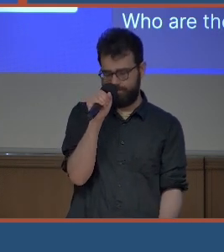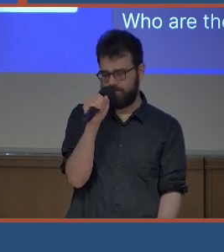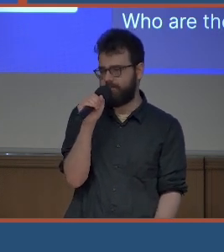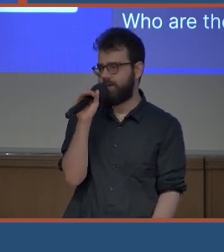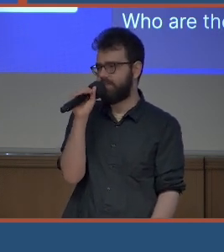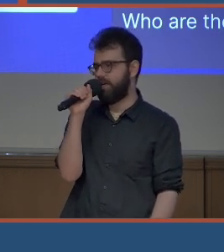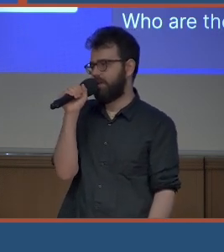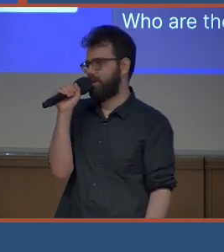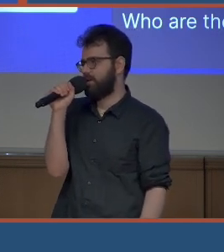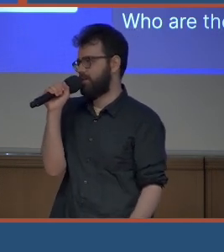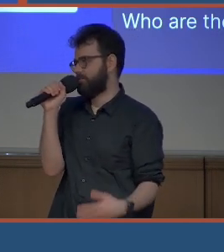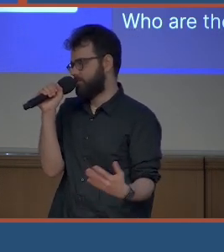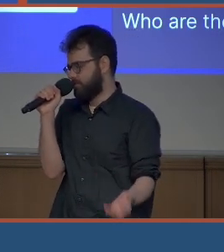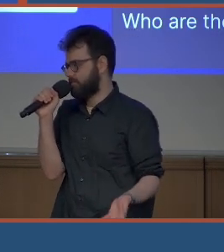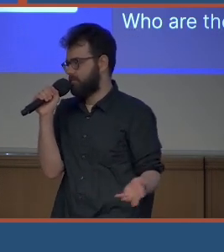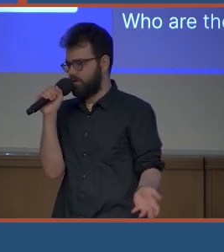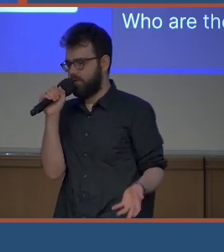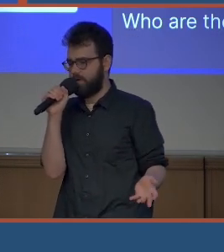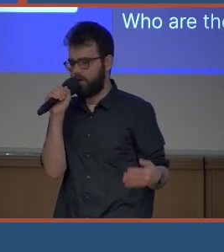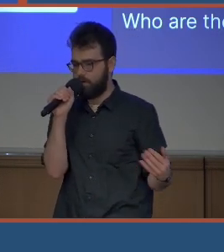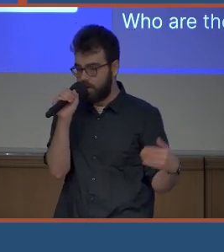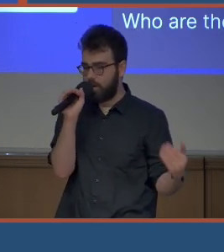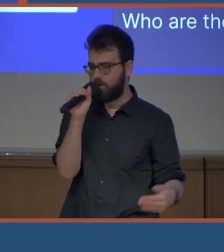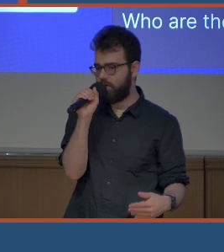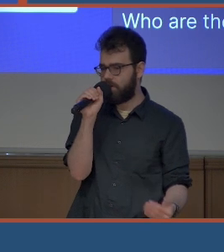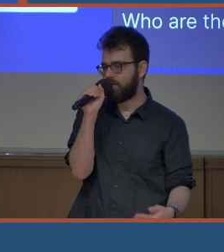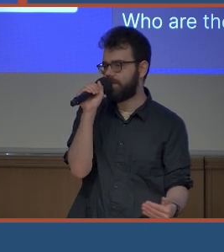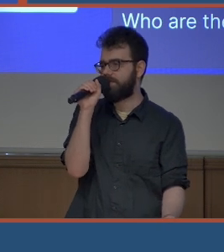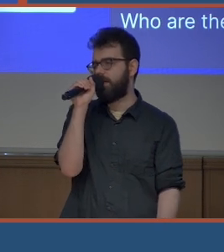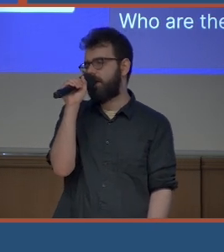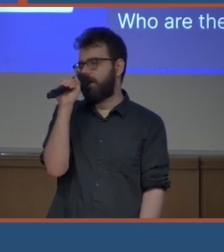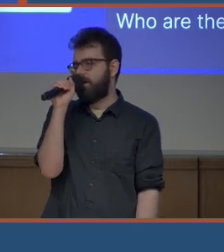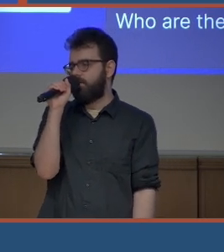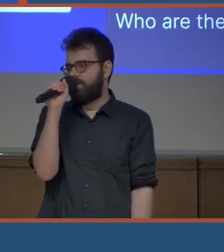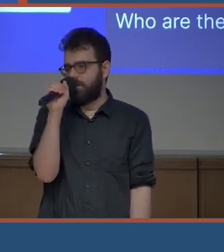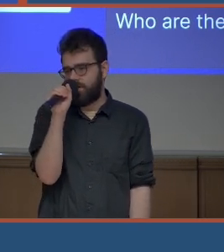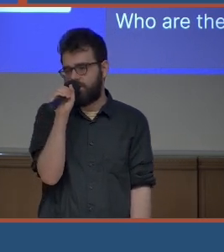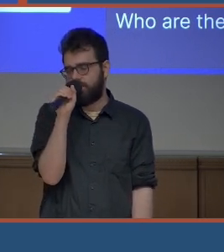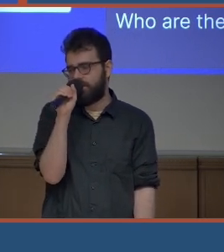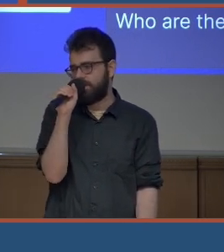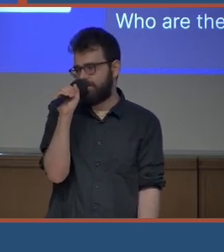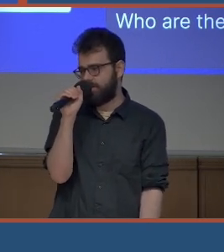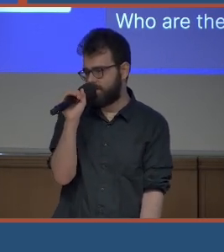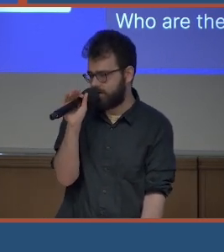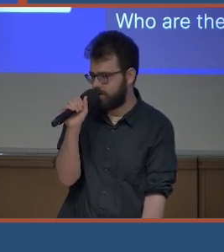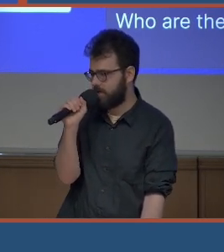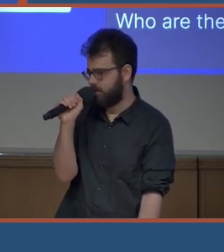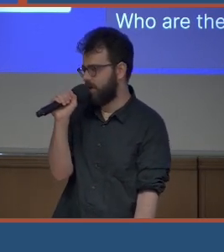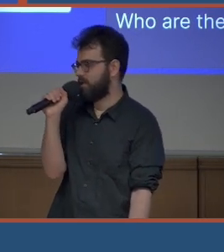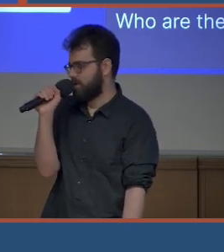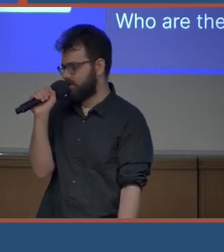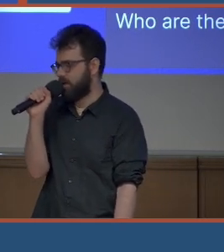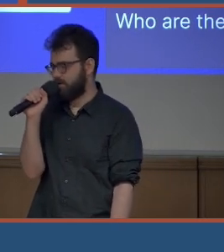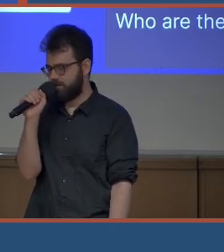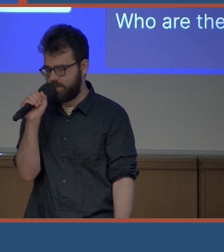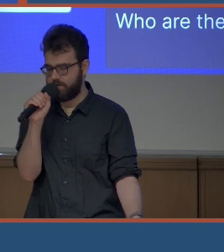a local course with a local deaf teacher when